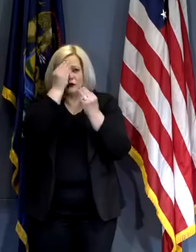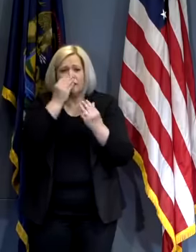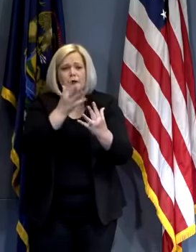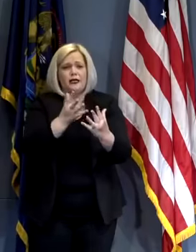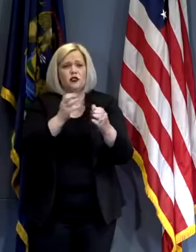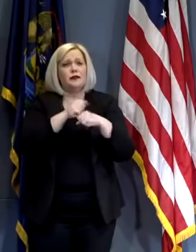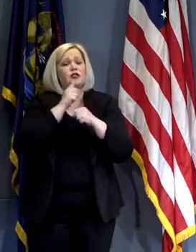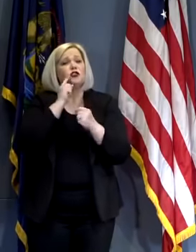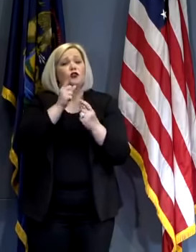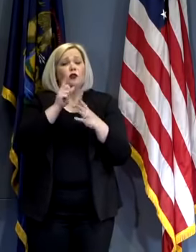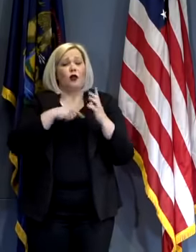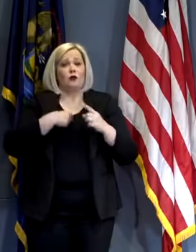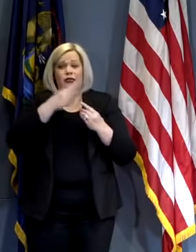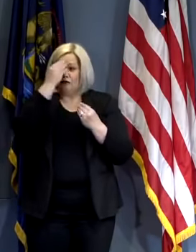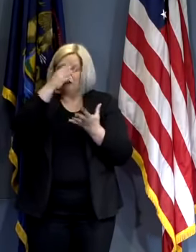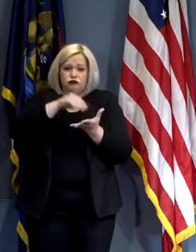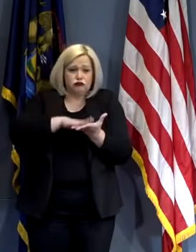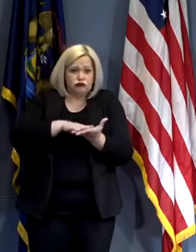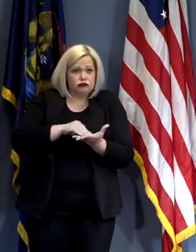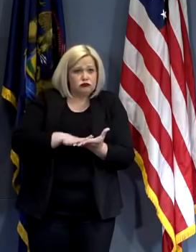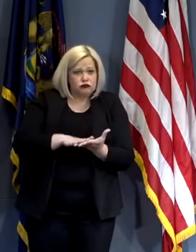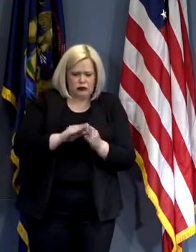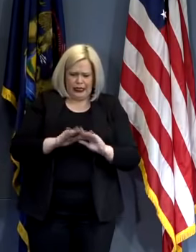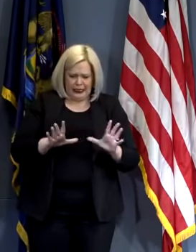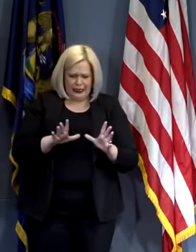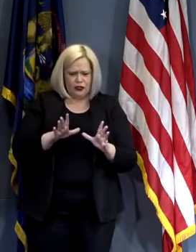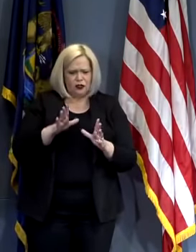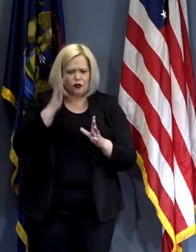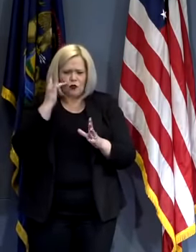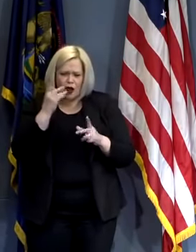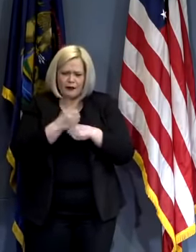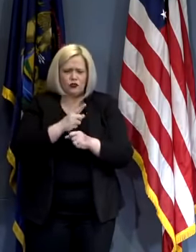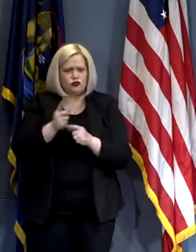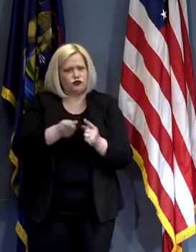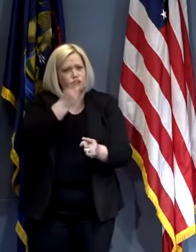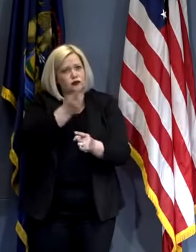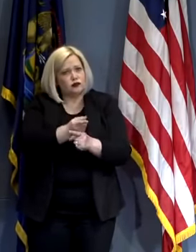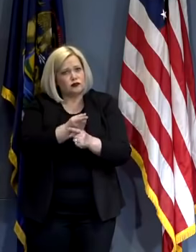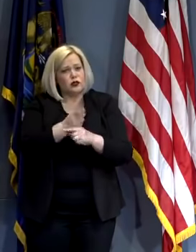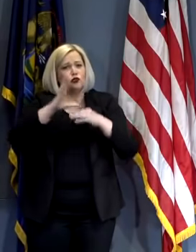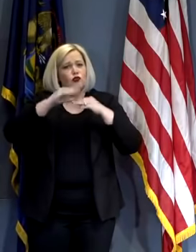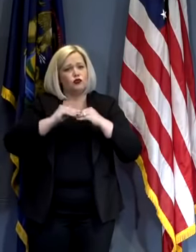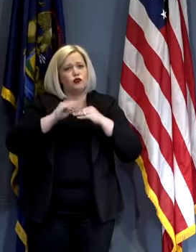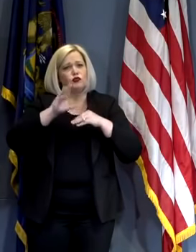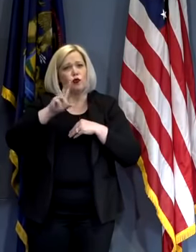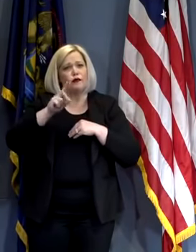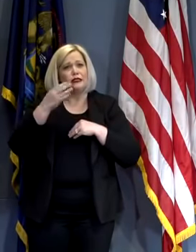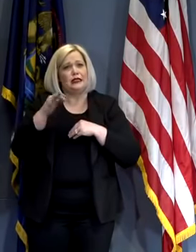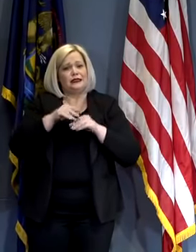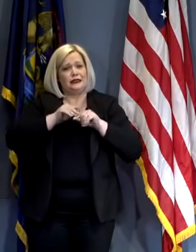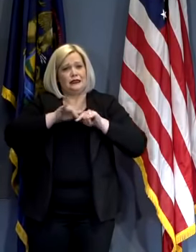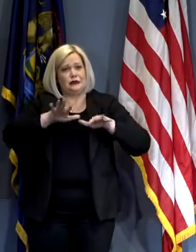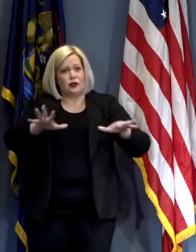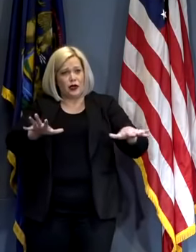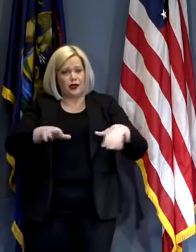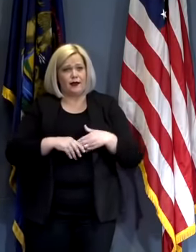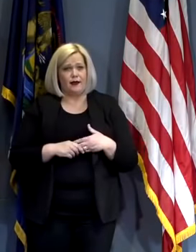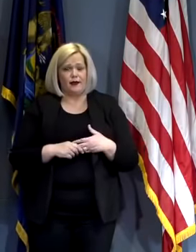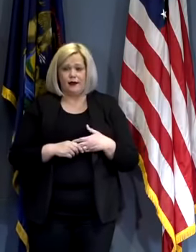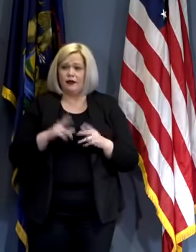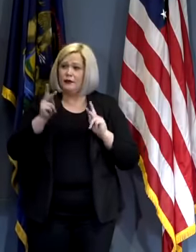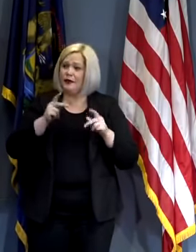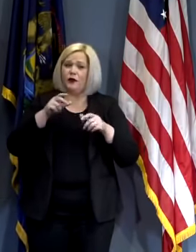data regarding the racial and ethnic impact of COVID-19, removing barriers to accessing physical